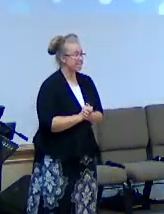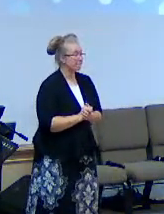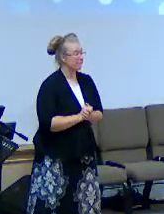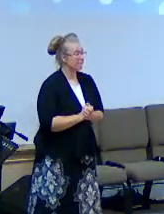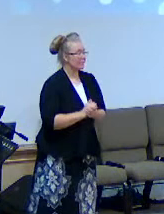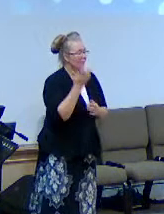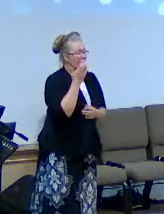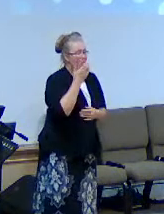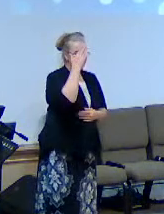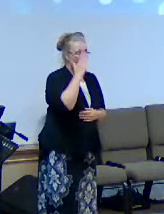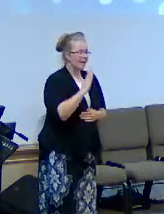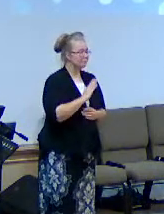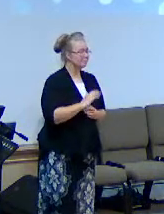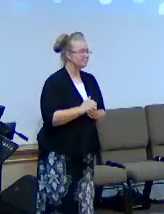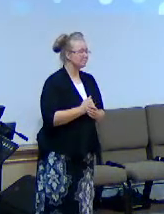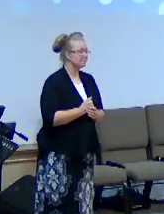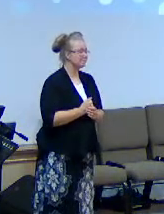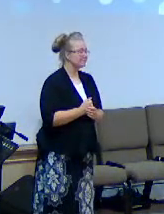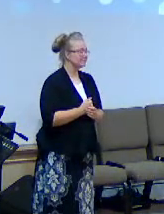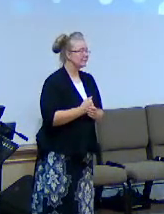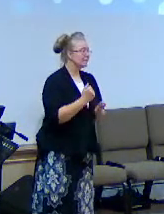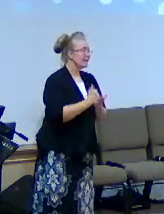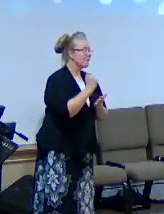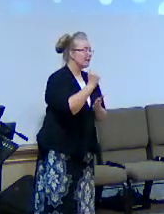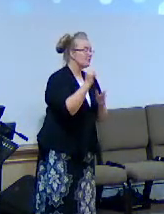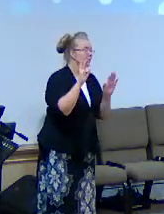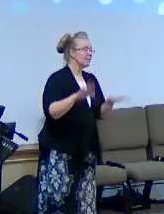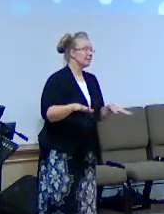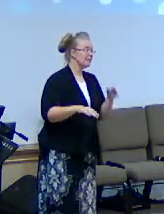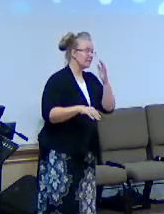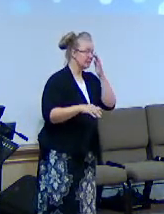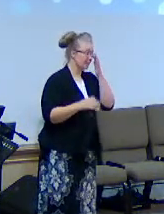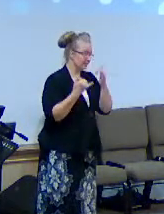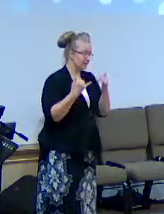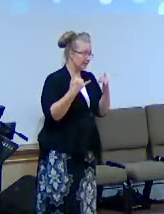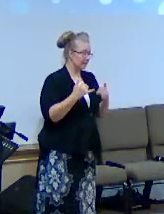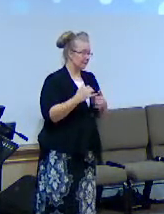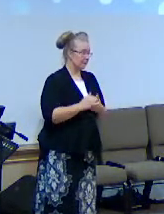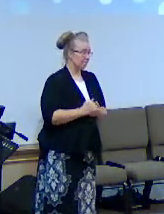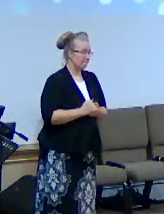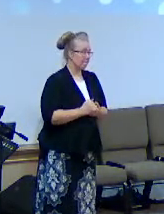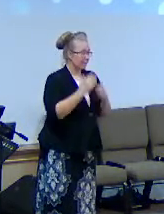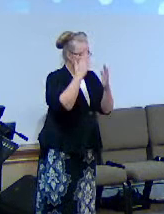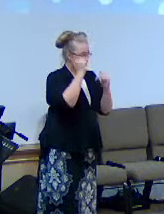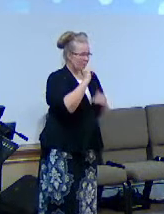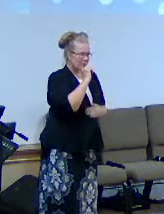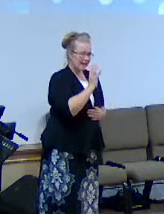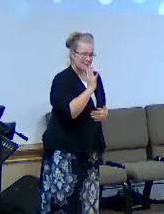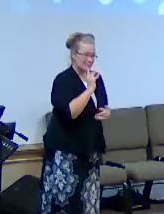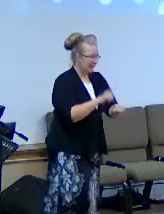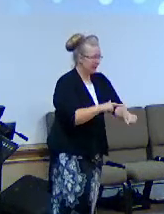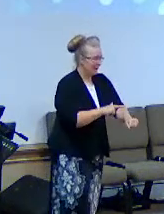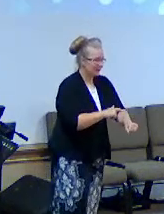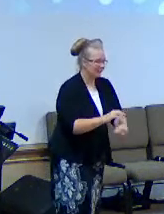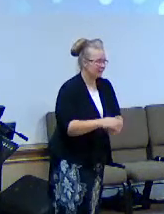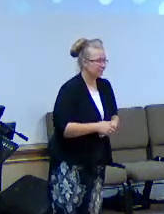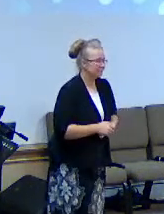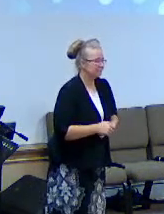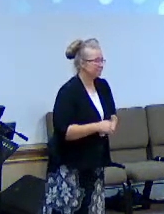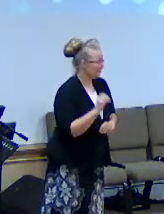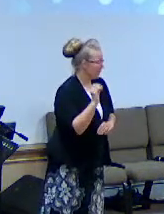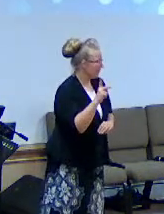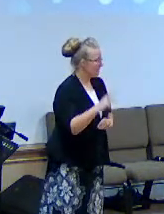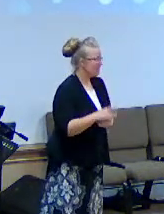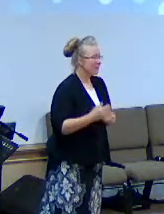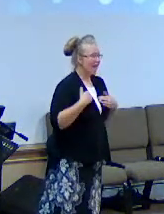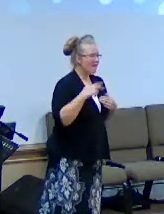Oh, God. Amen. You may be seated today. Amen. I hope I'm not speaking too long. It's okay. I